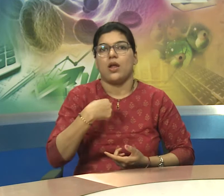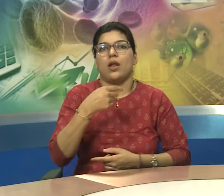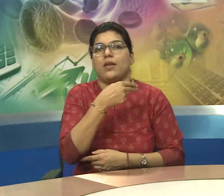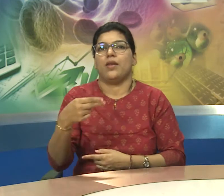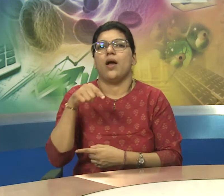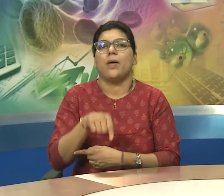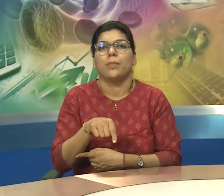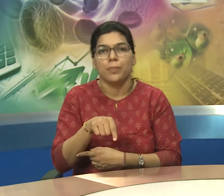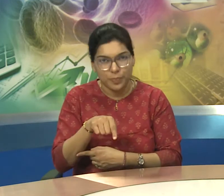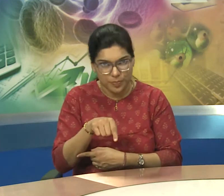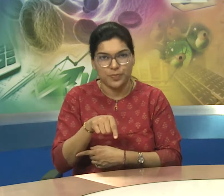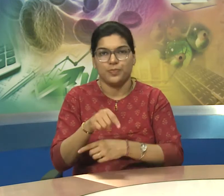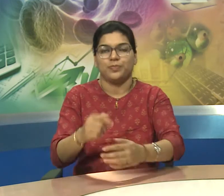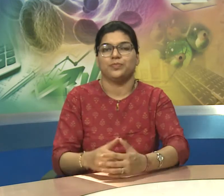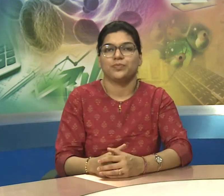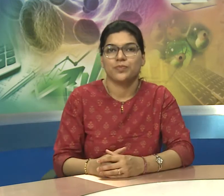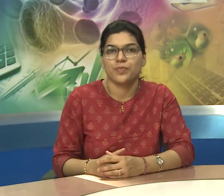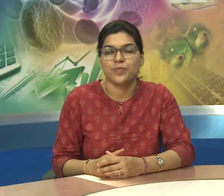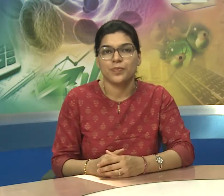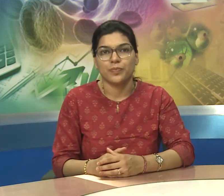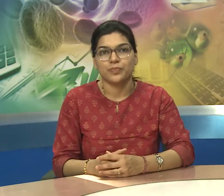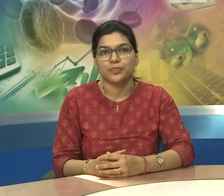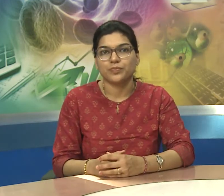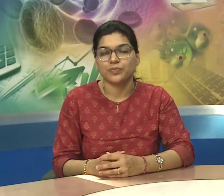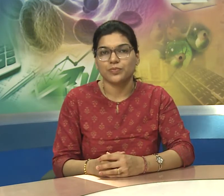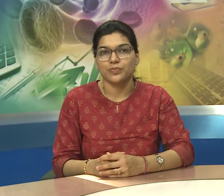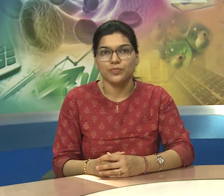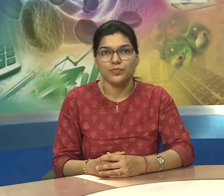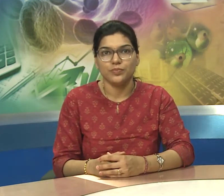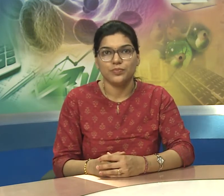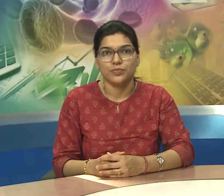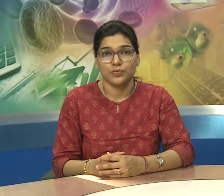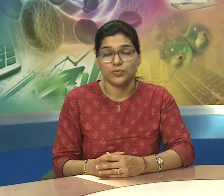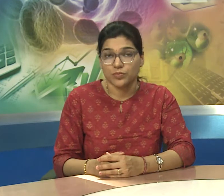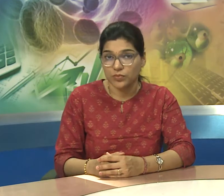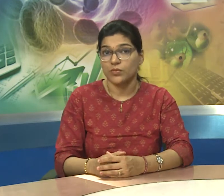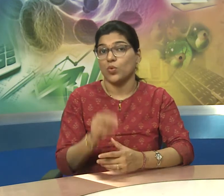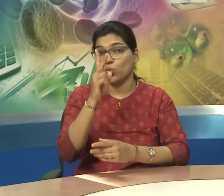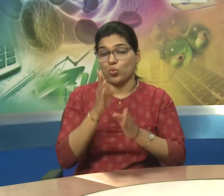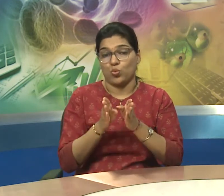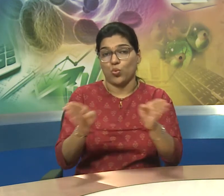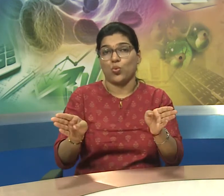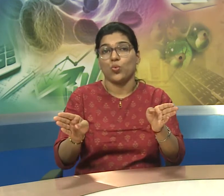and a retailer. All these three are called middlemen.